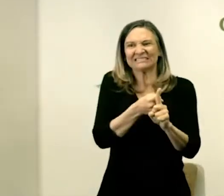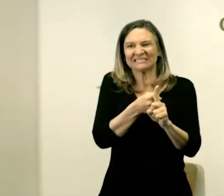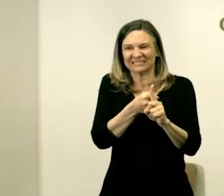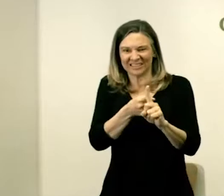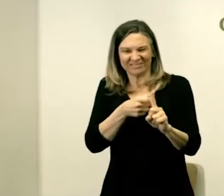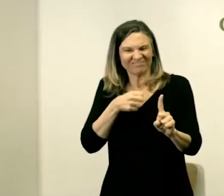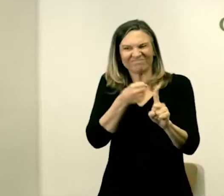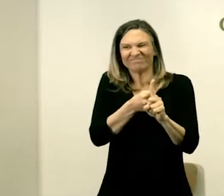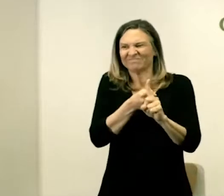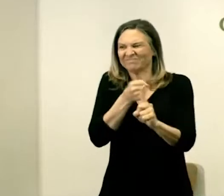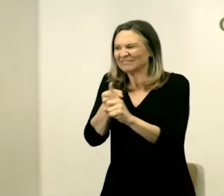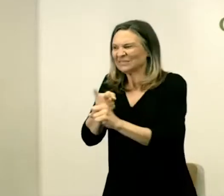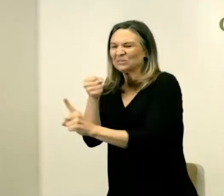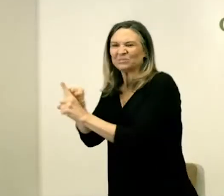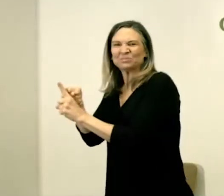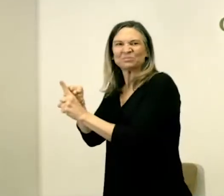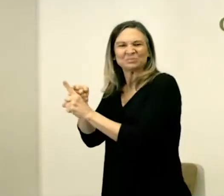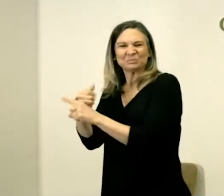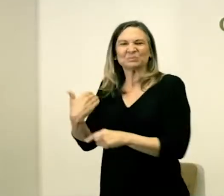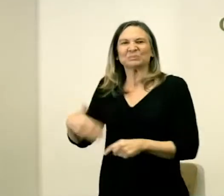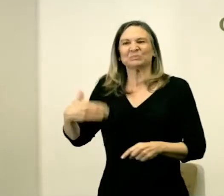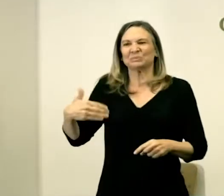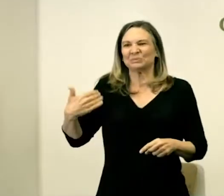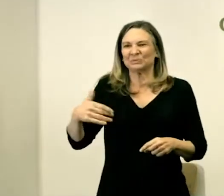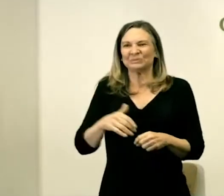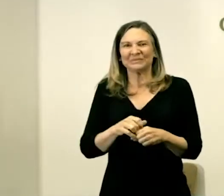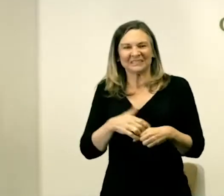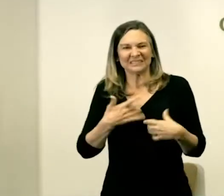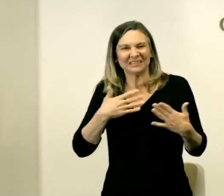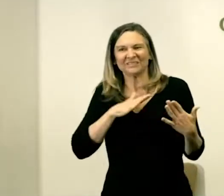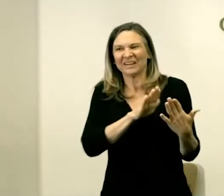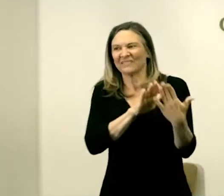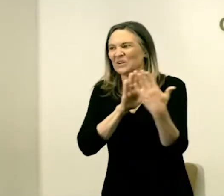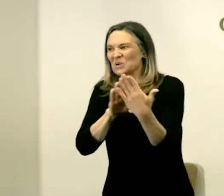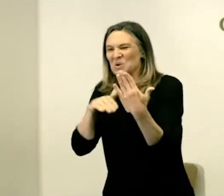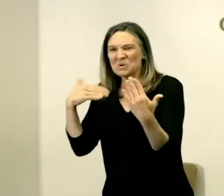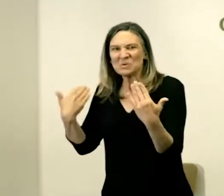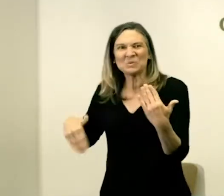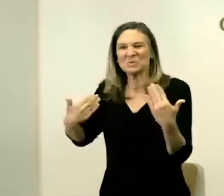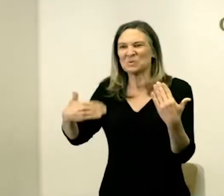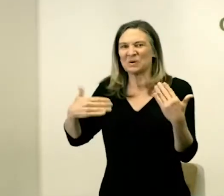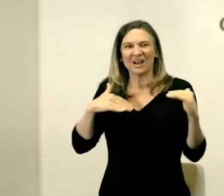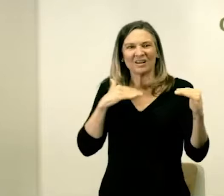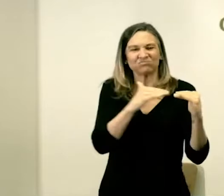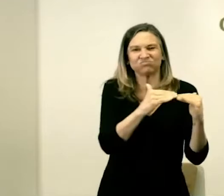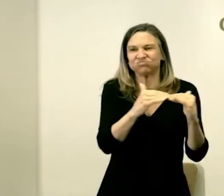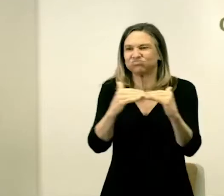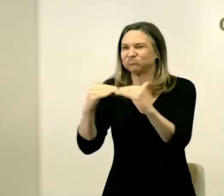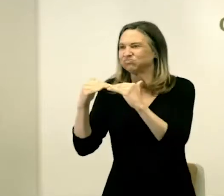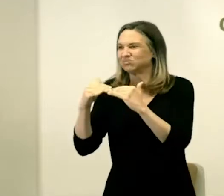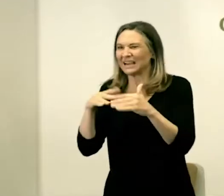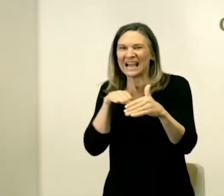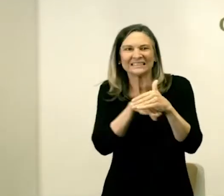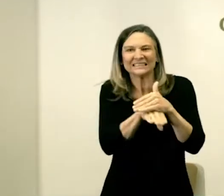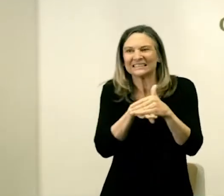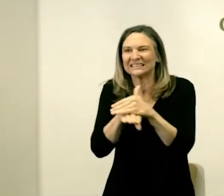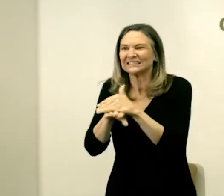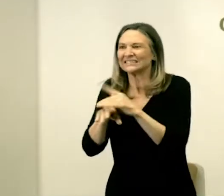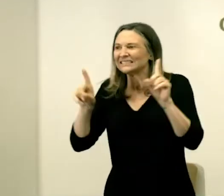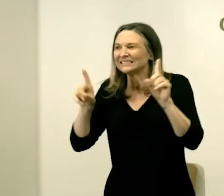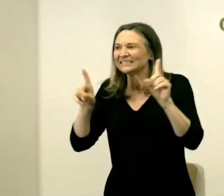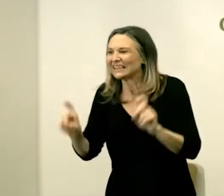face. We understand the importance of creating equitable access not only to COVID testing and